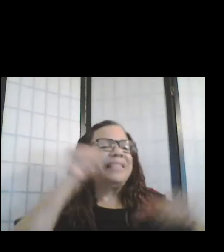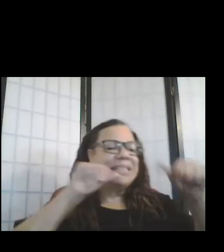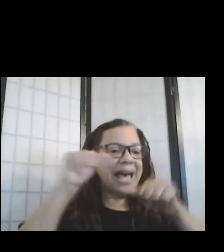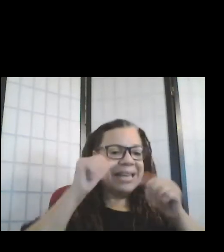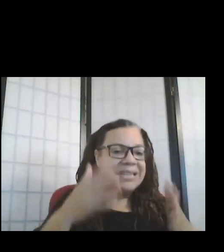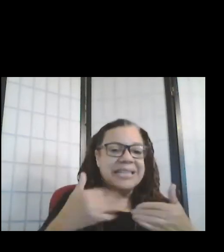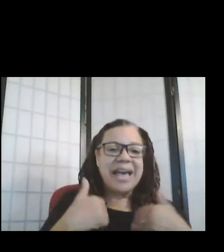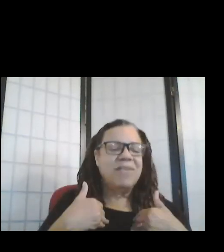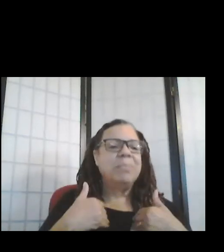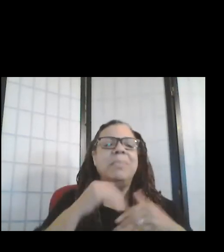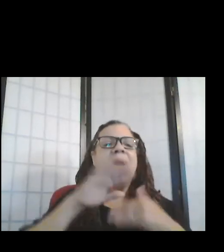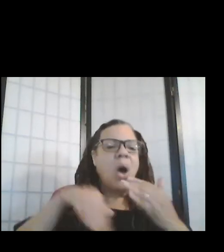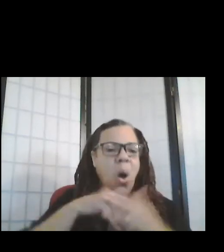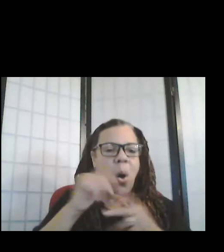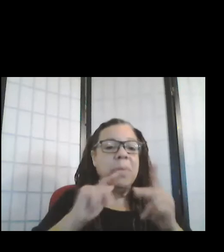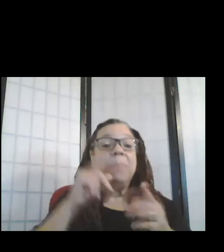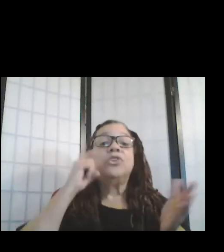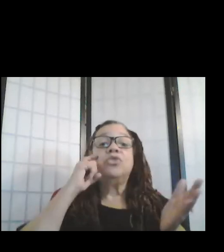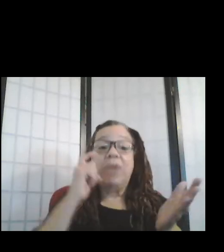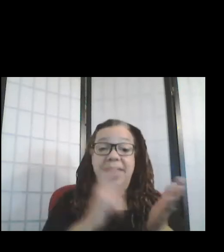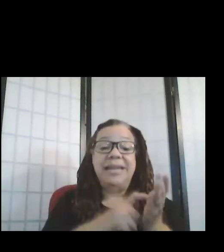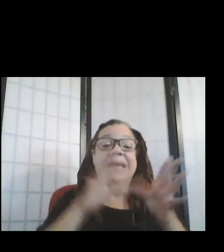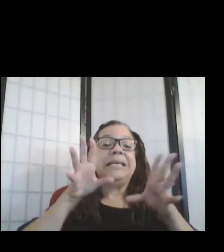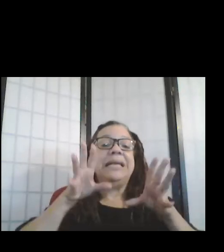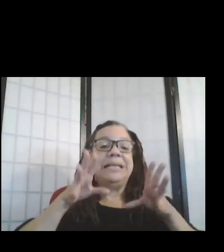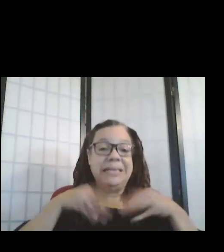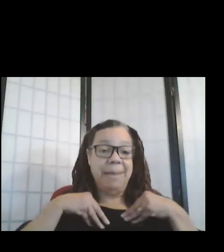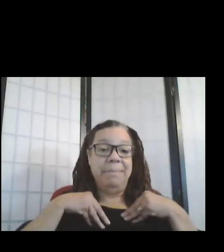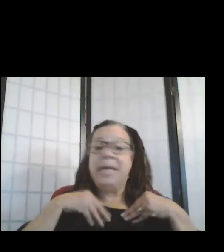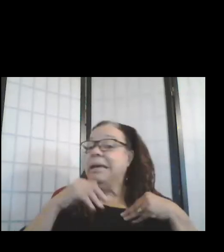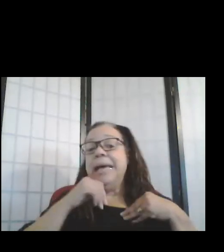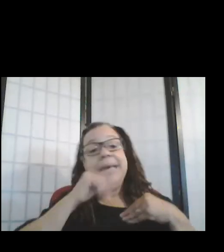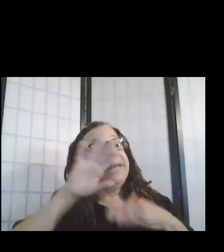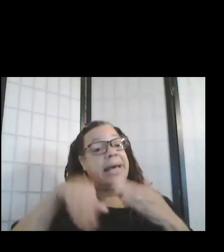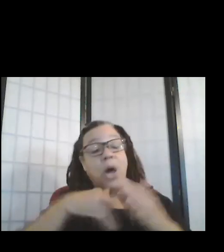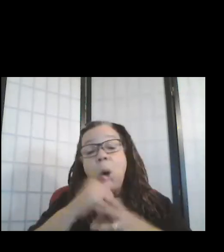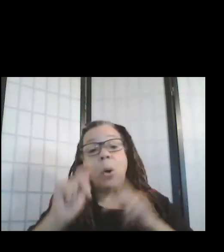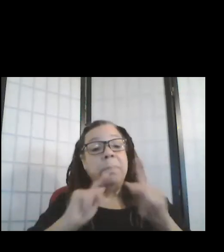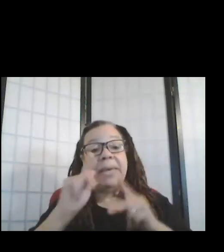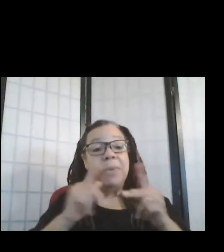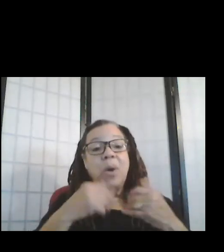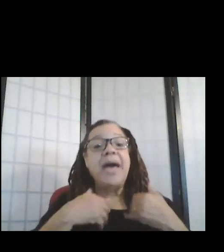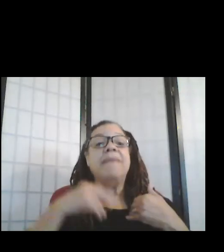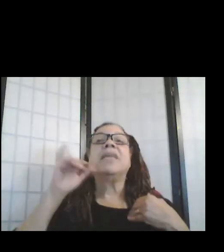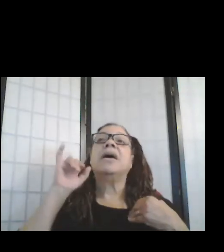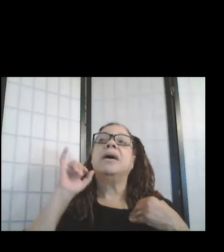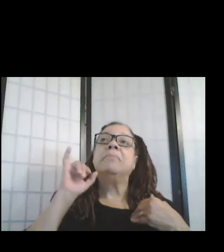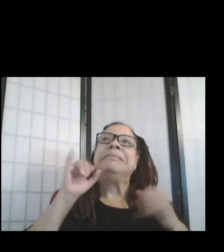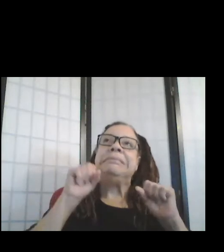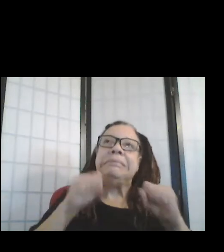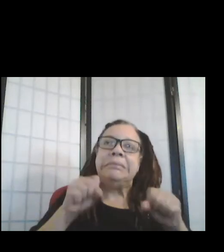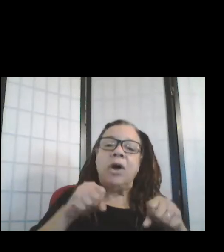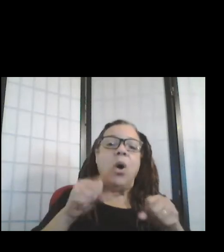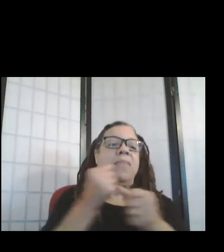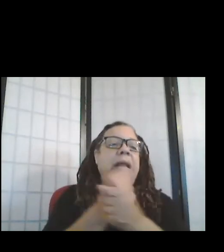too. And to recognize that and accept it, and not everyone will have not just the capacity, but also the